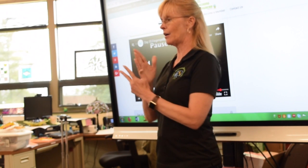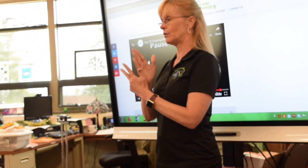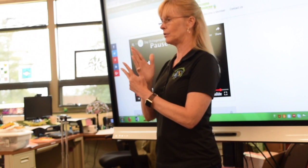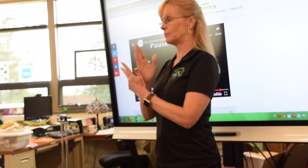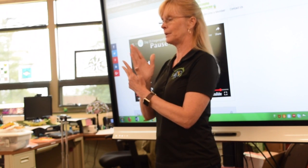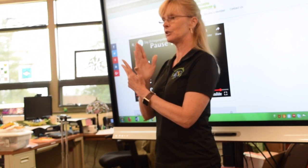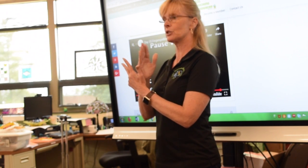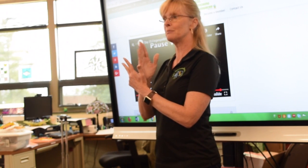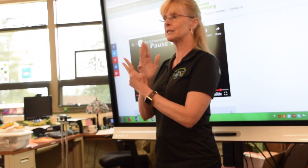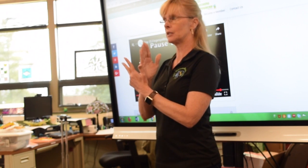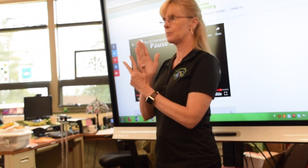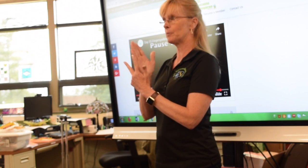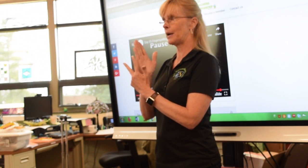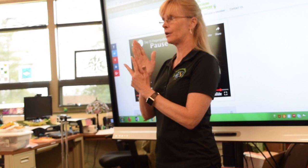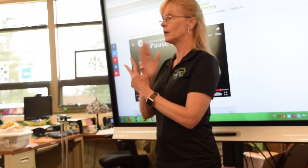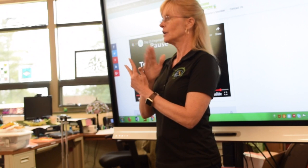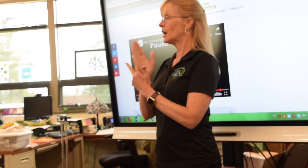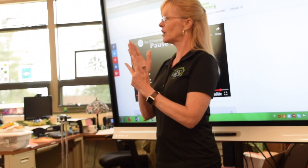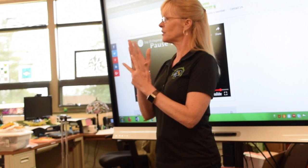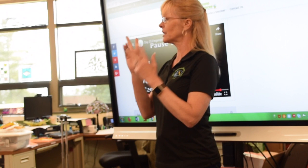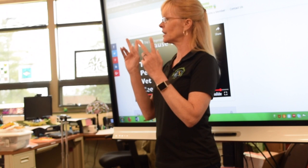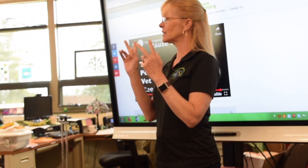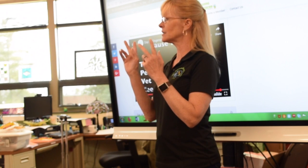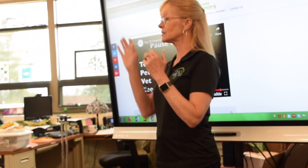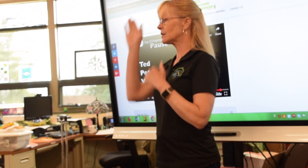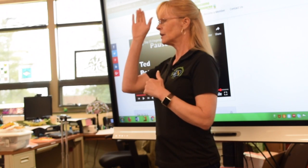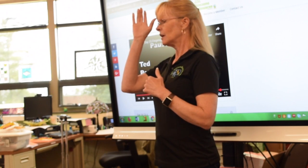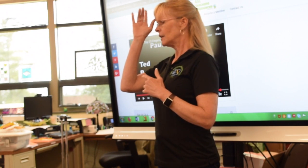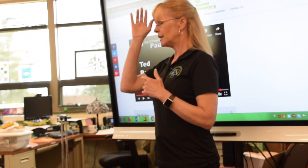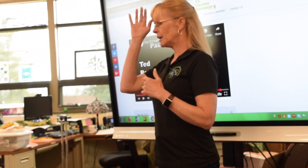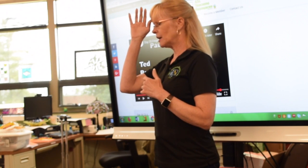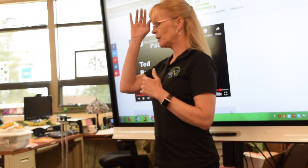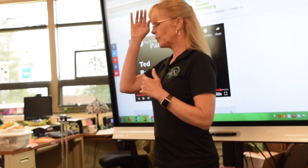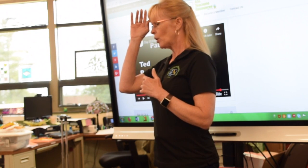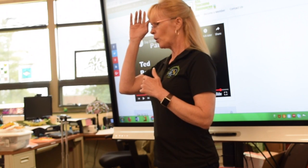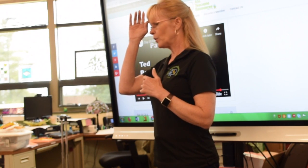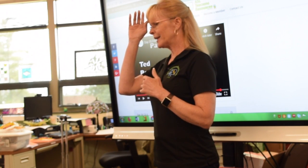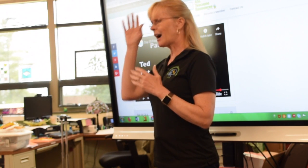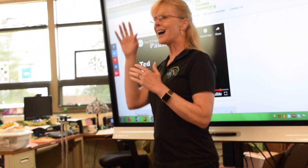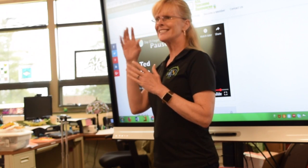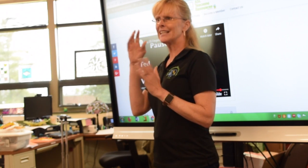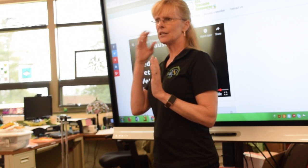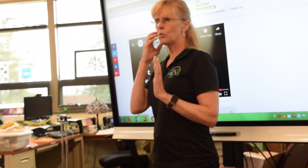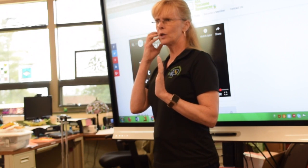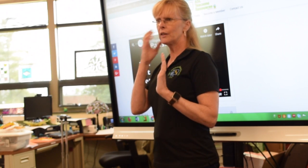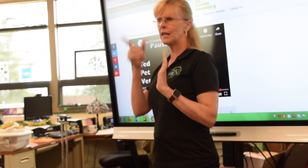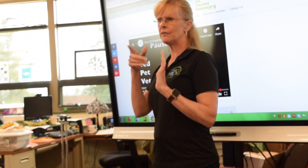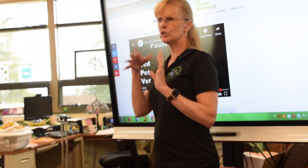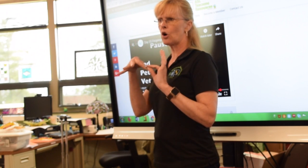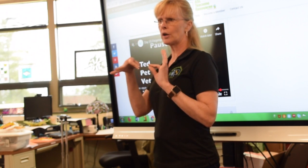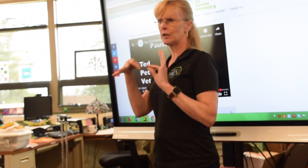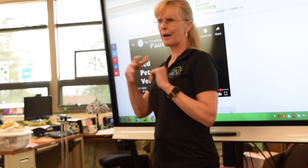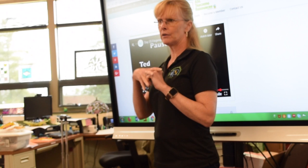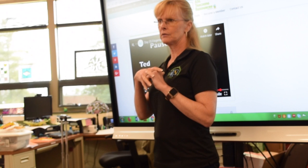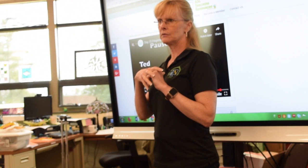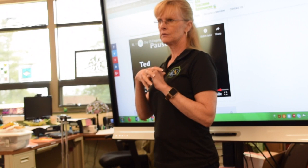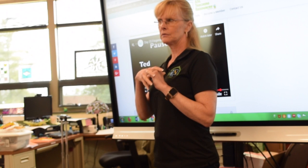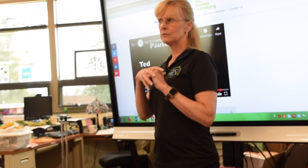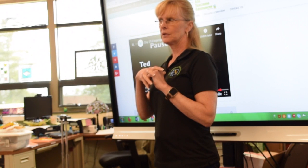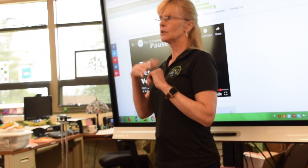how be just mentally prepared. Another thing is the content. What are they even talking about? So